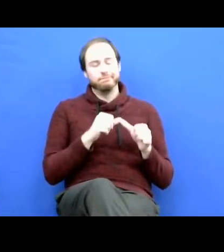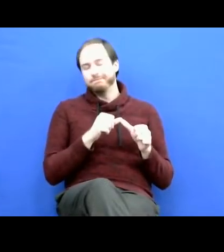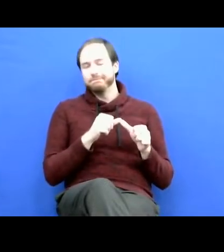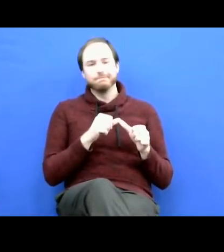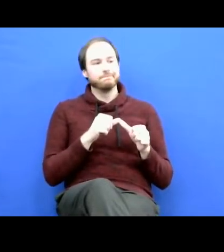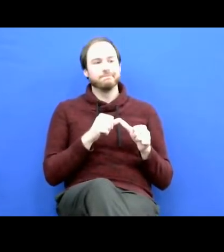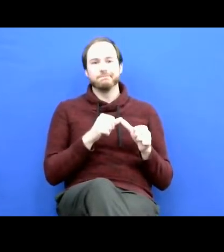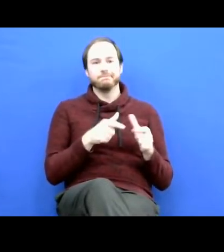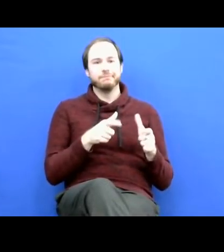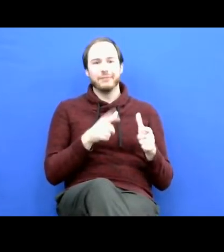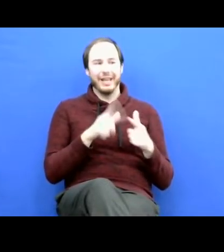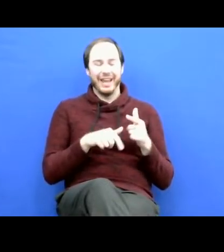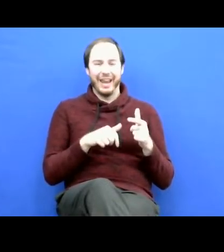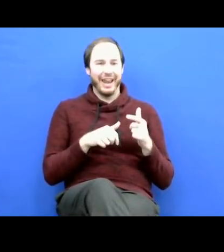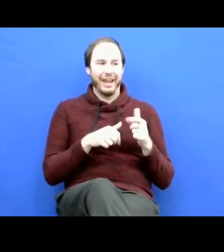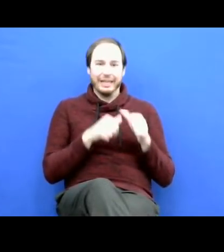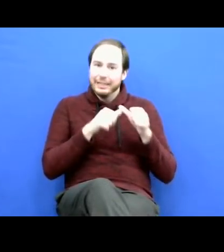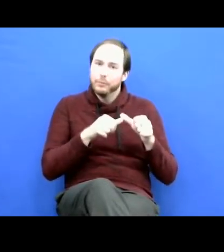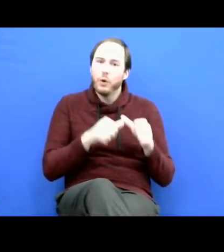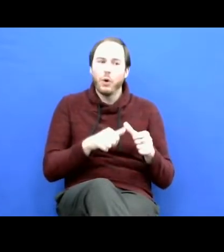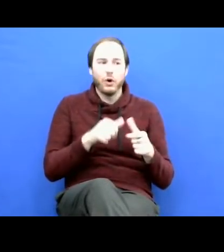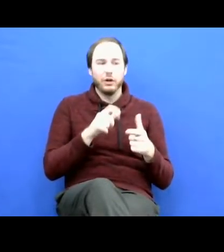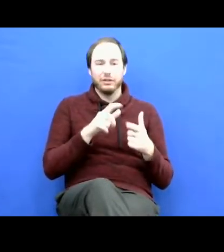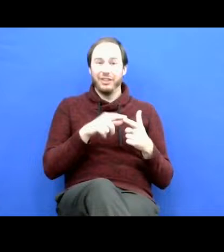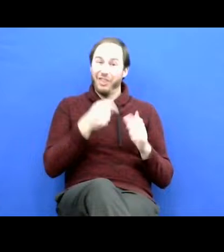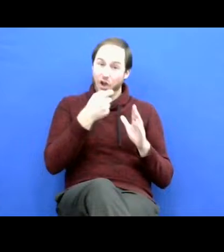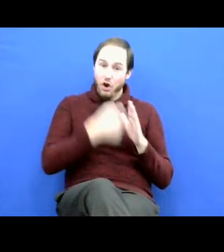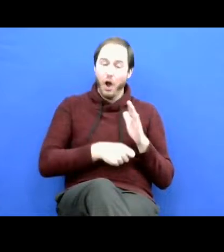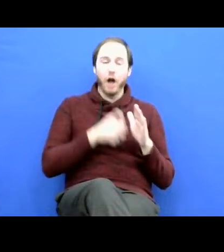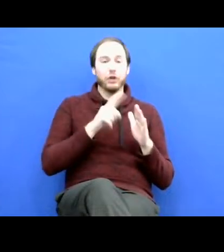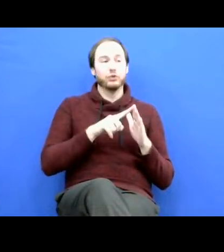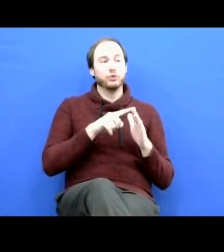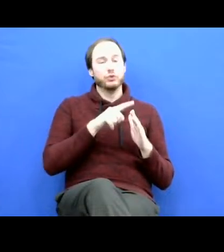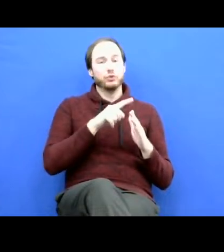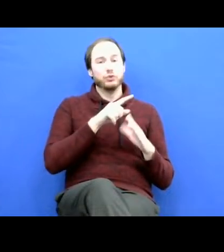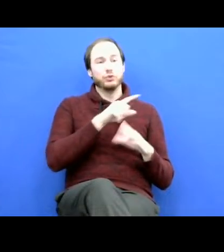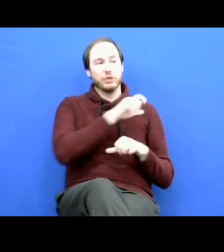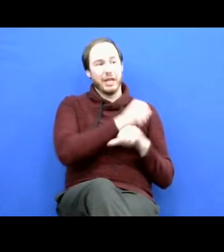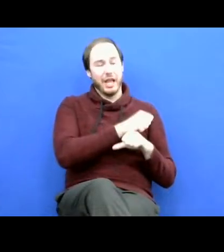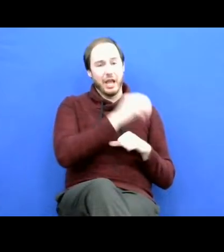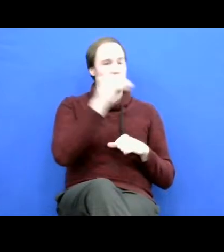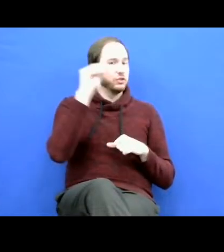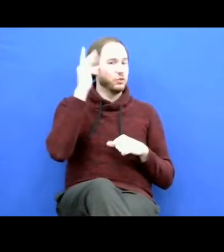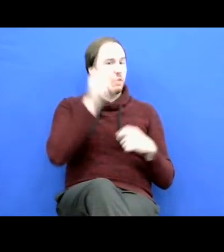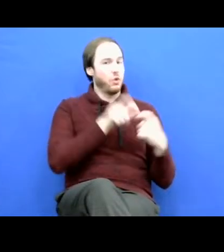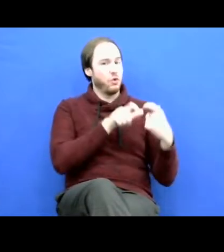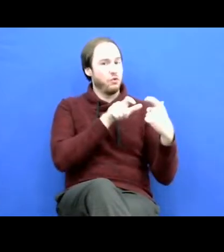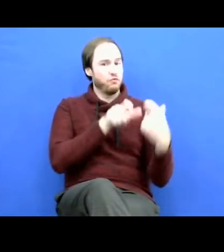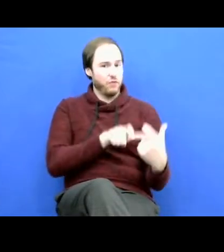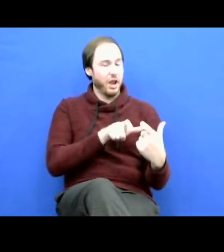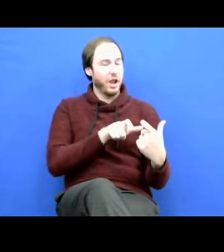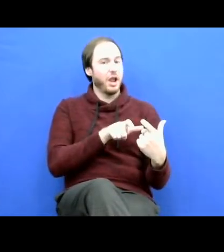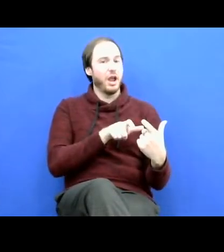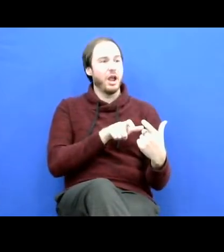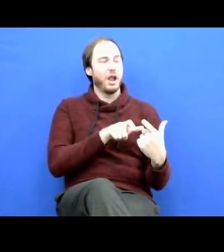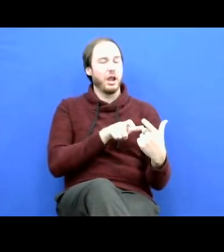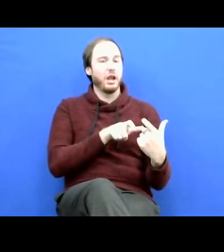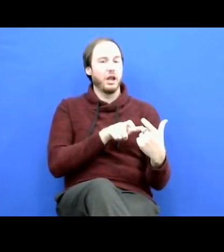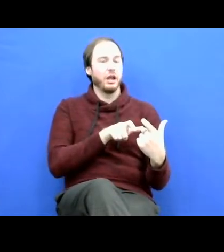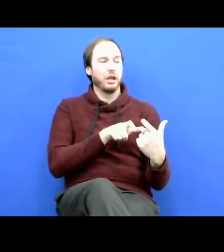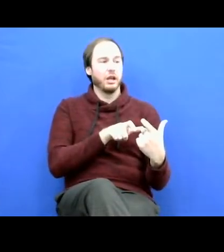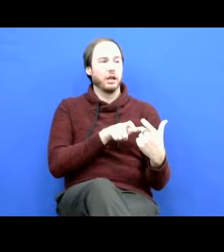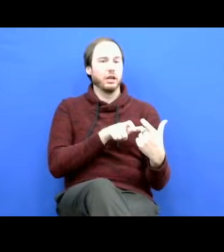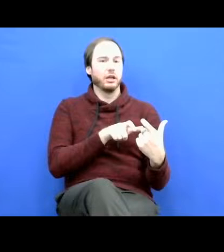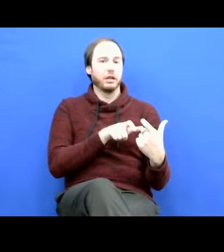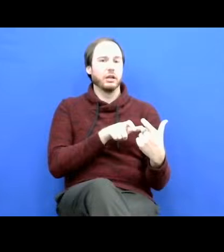they're not large enough to support the cost to put an array on a farm. There's